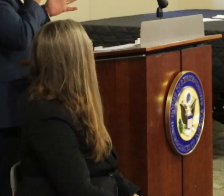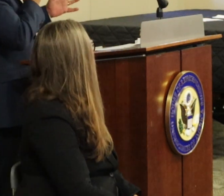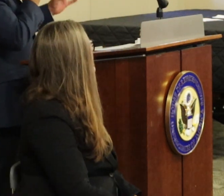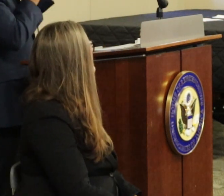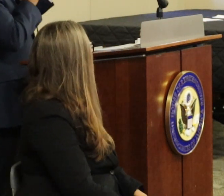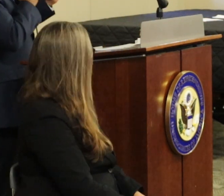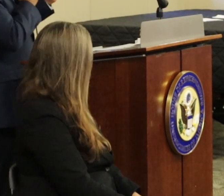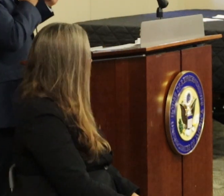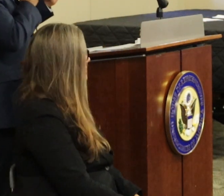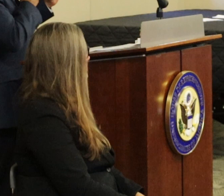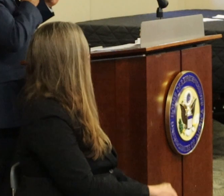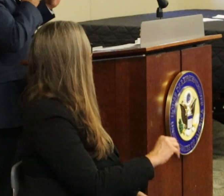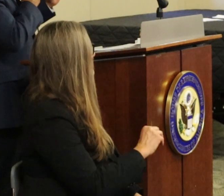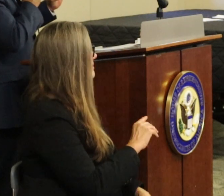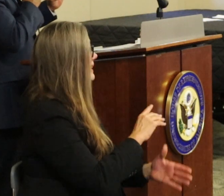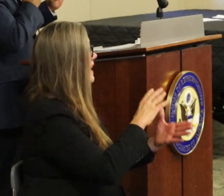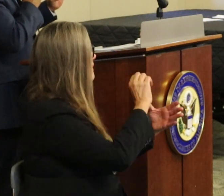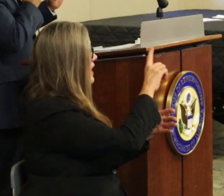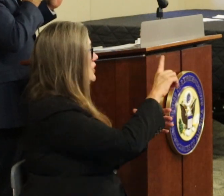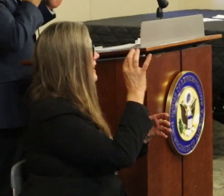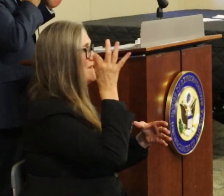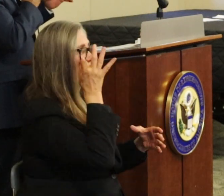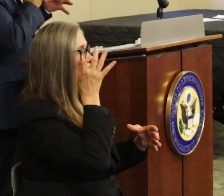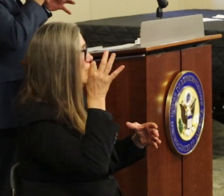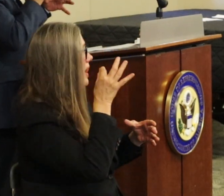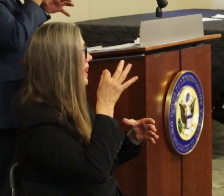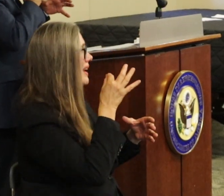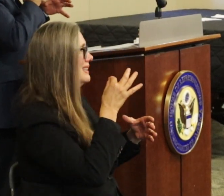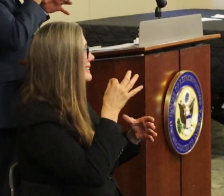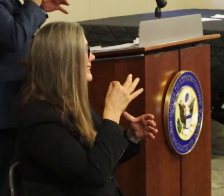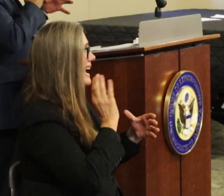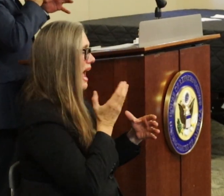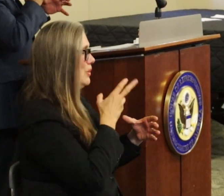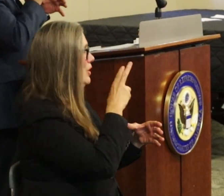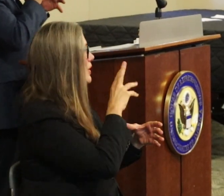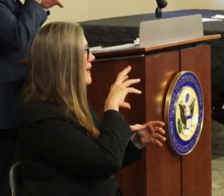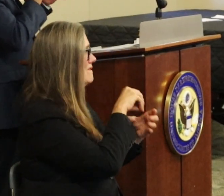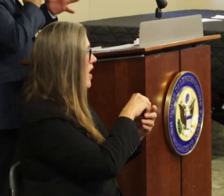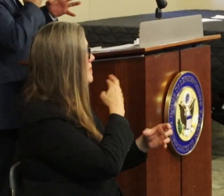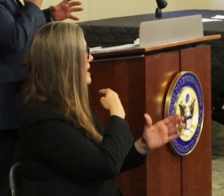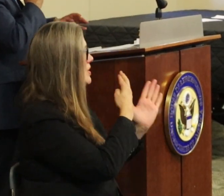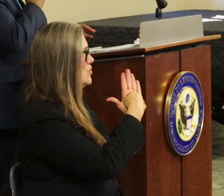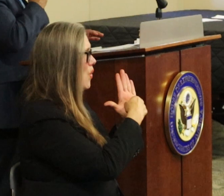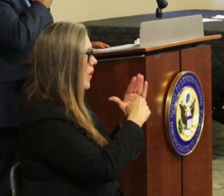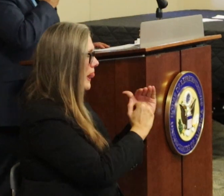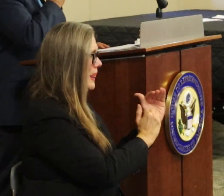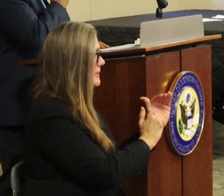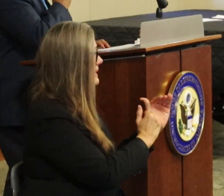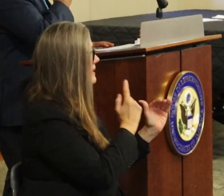federal government has a limited role when it comes to education. Locally with local school districts and state